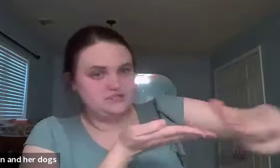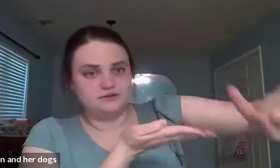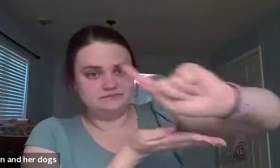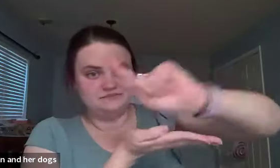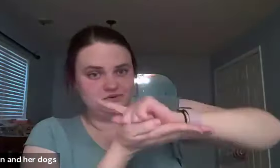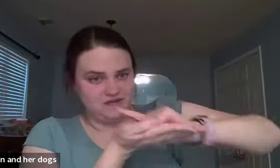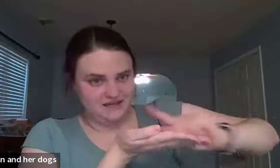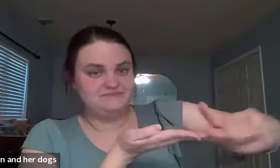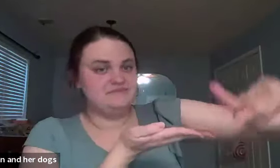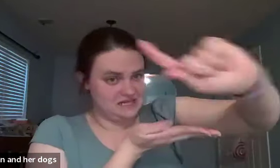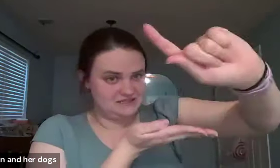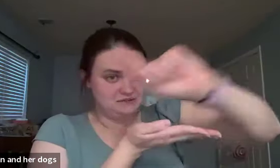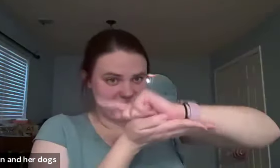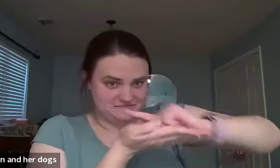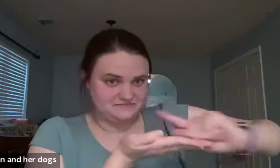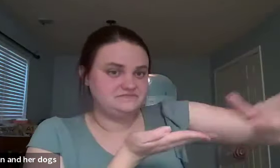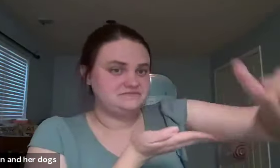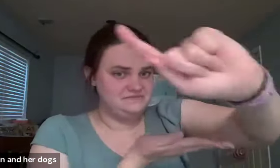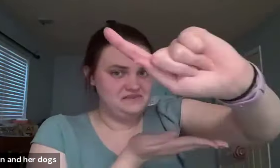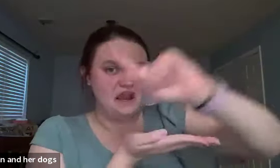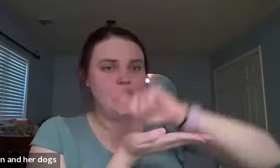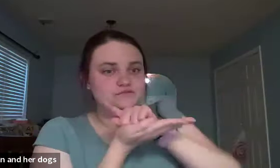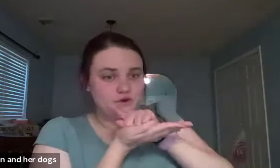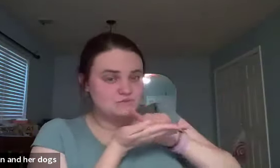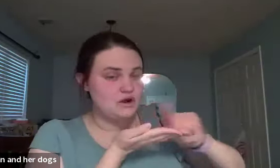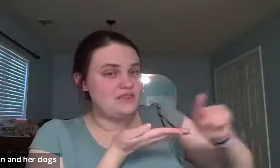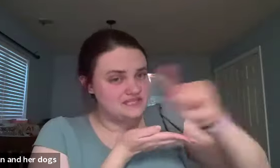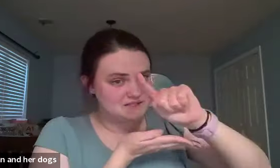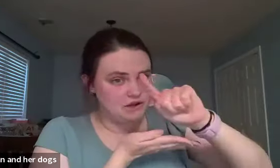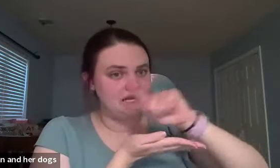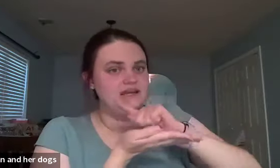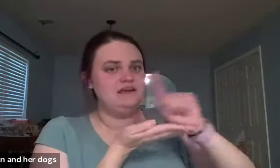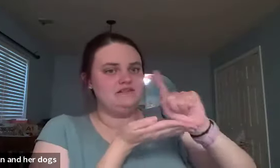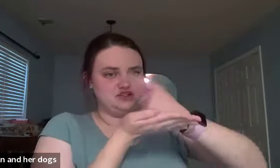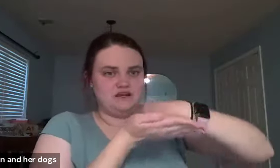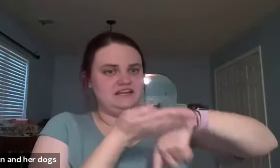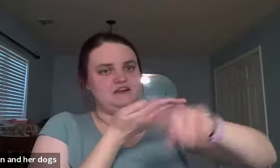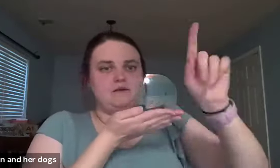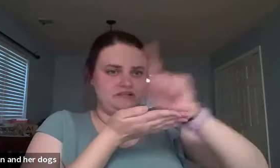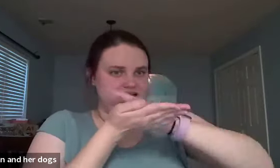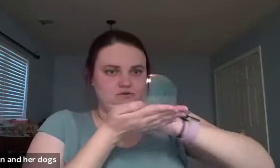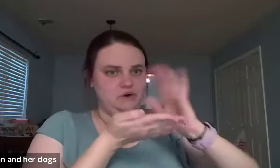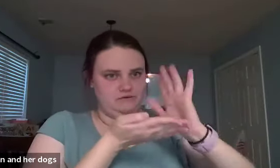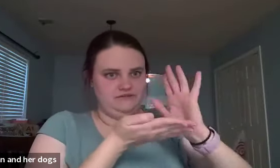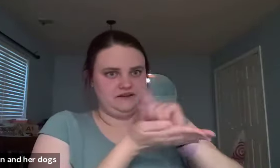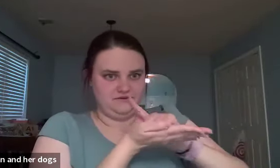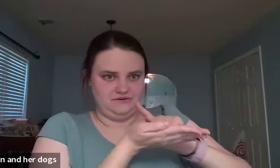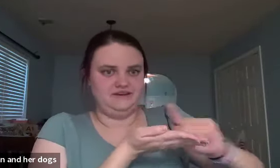too. Okay. Next week. I would focus more on this one than trying to get the complicated one right there.